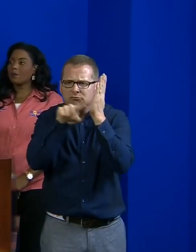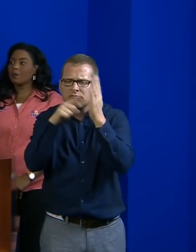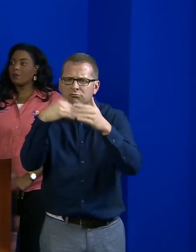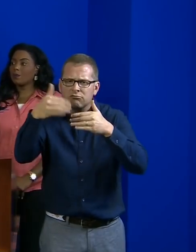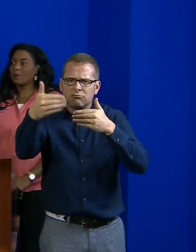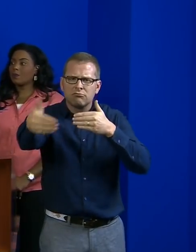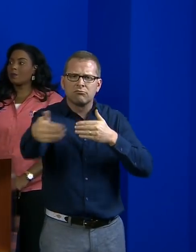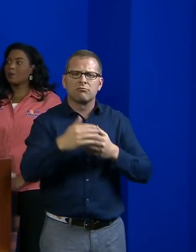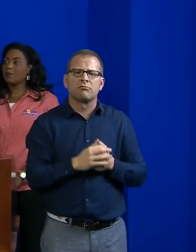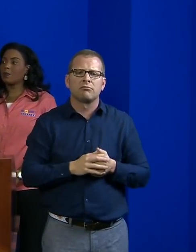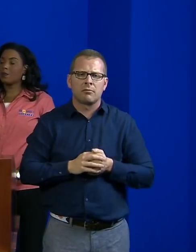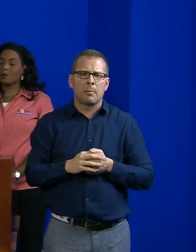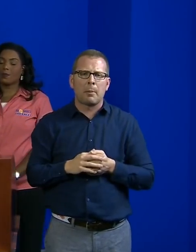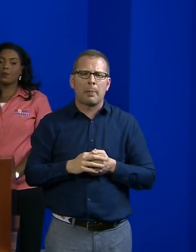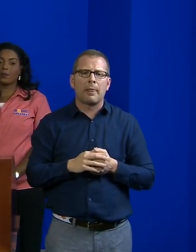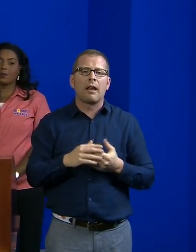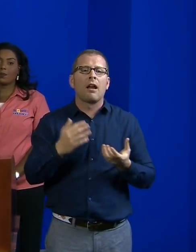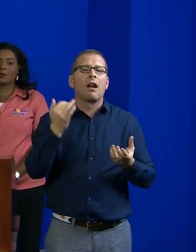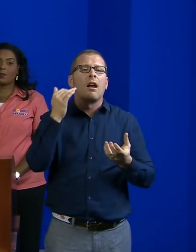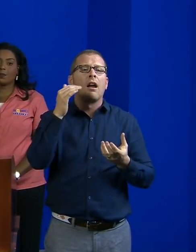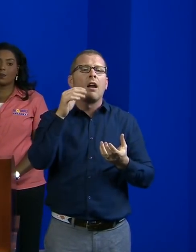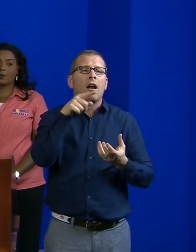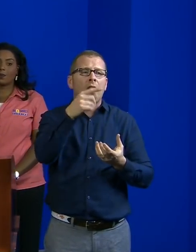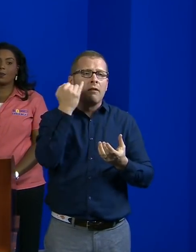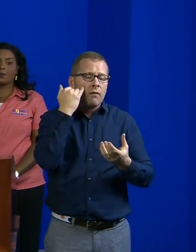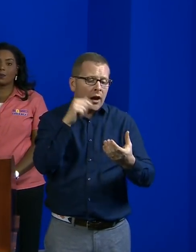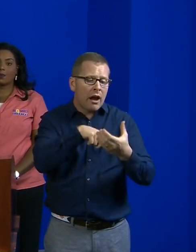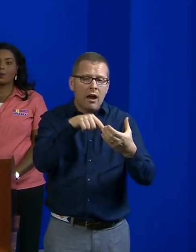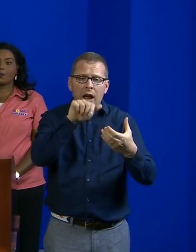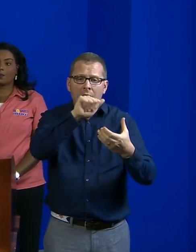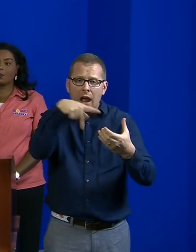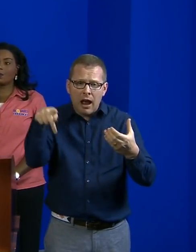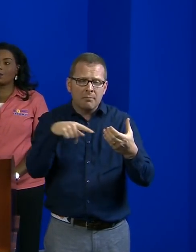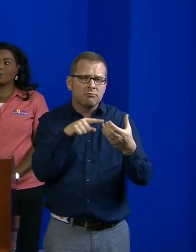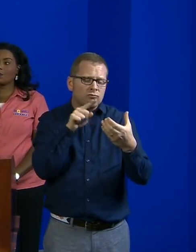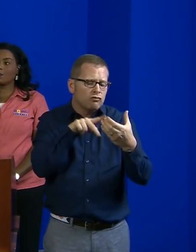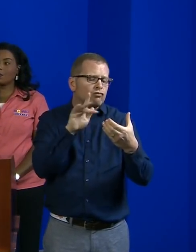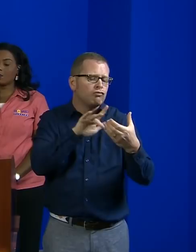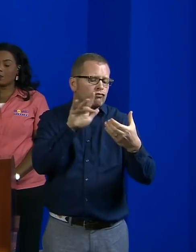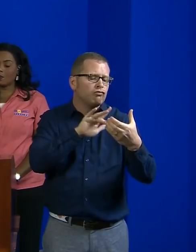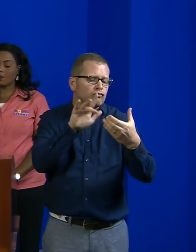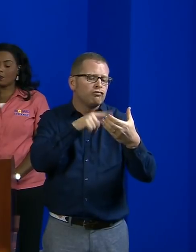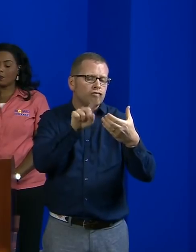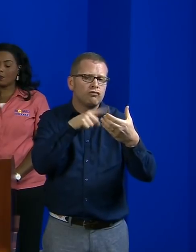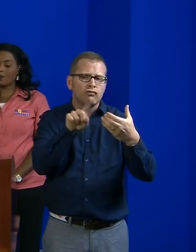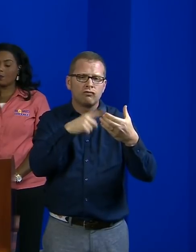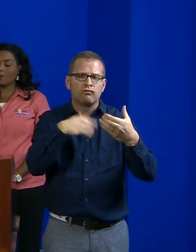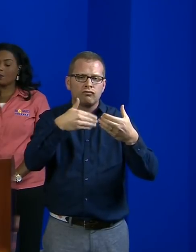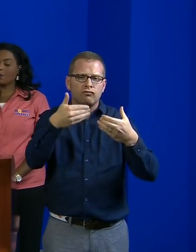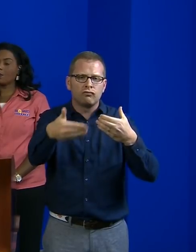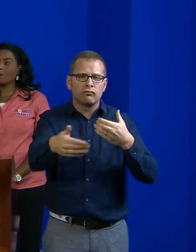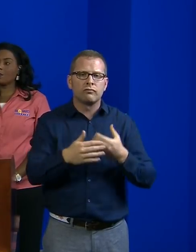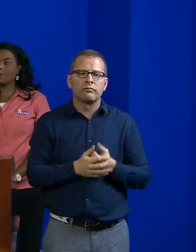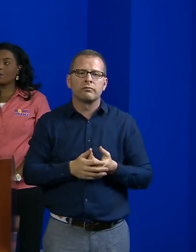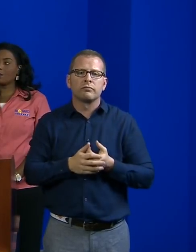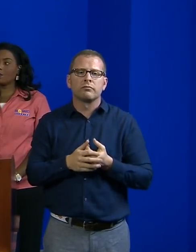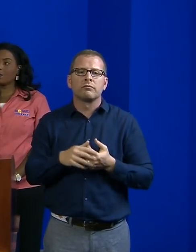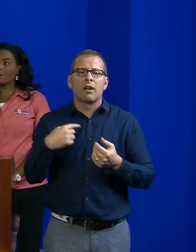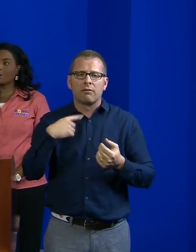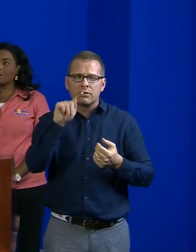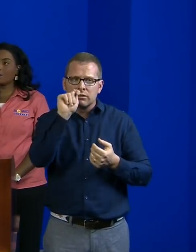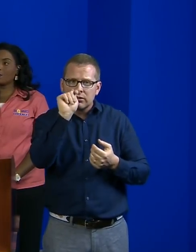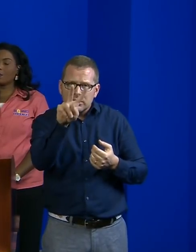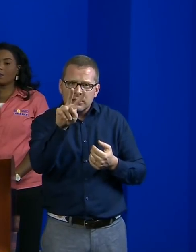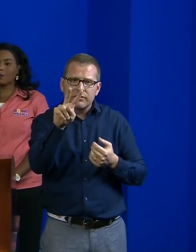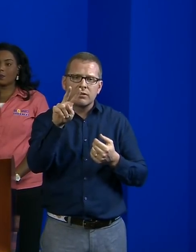provide continued information. We have television station Beacon and other sources to communicate to you. Again, I